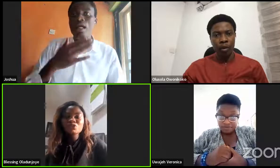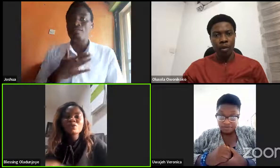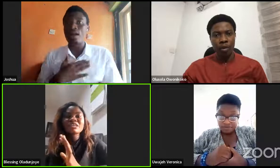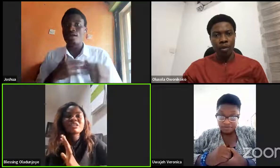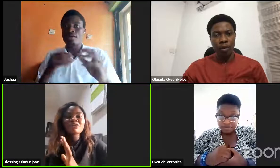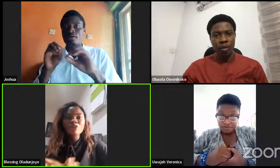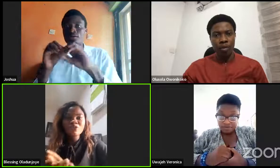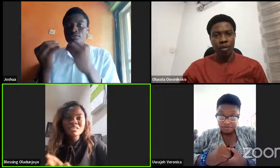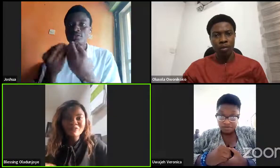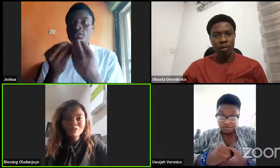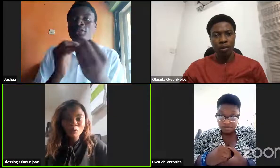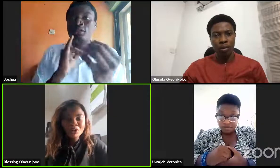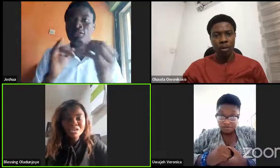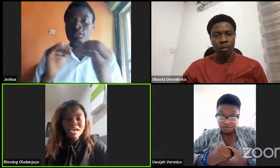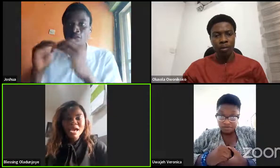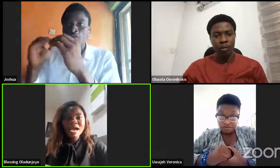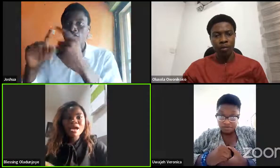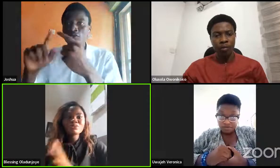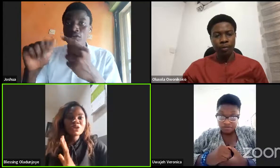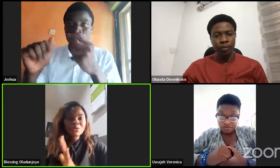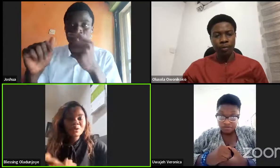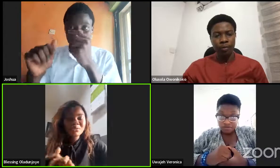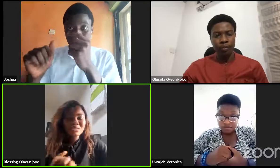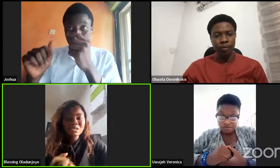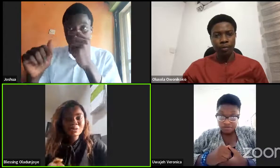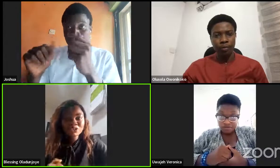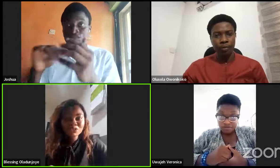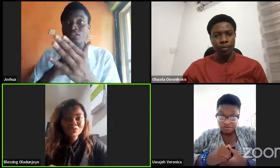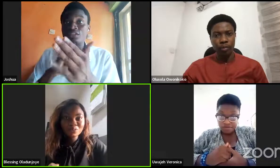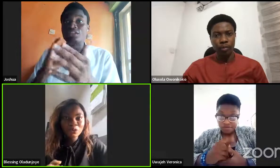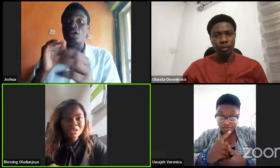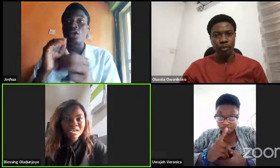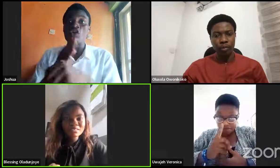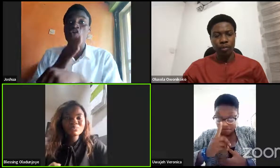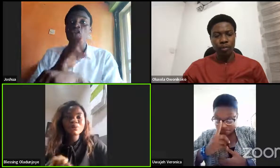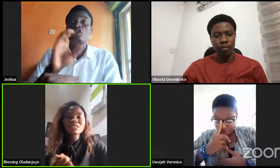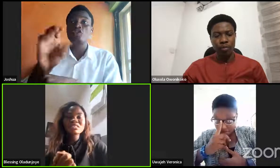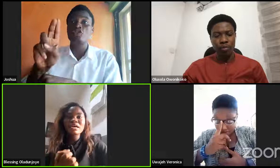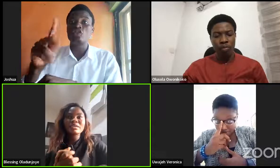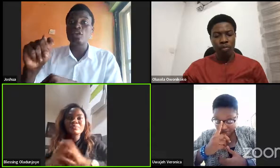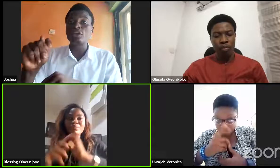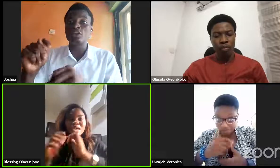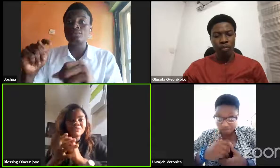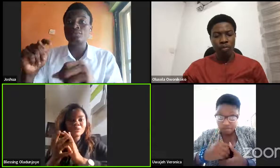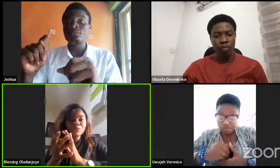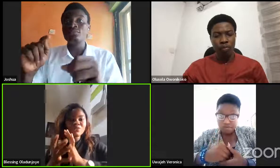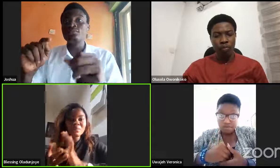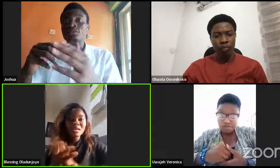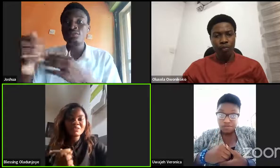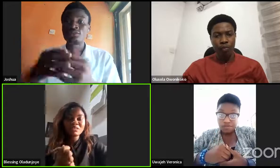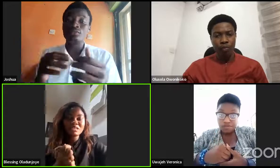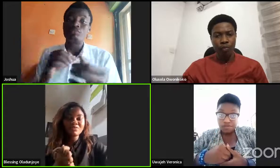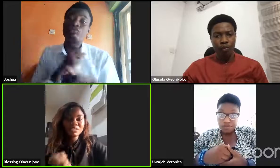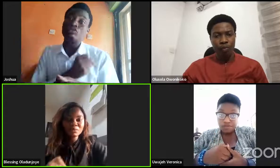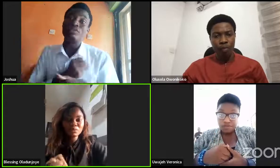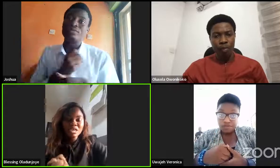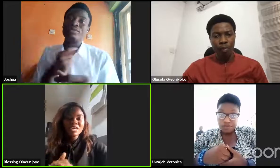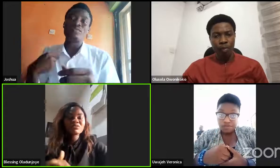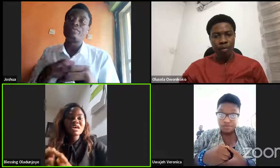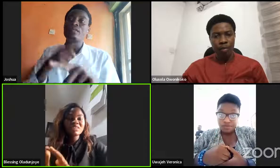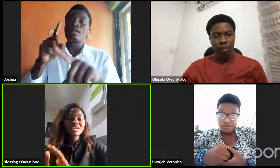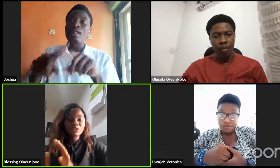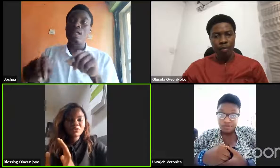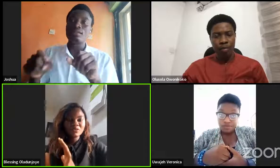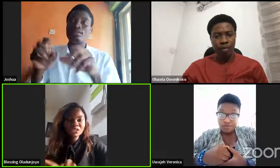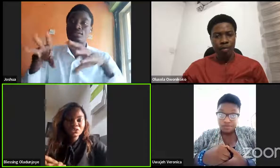cross-cutting issue and it involves everyone. I'm so sorry we're unable to take questions from the audience, but the platform, the WUVA platform, is available